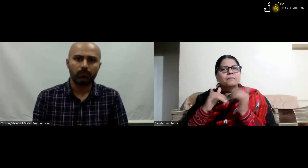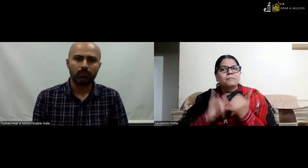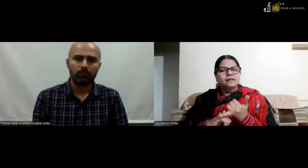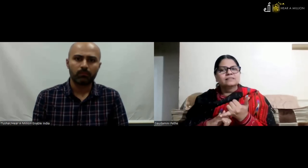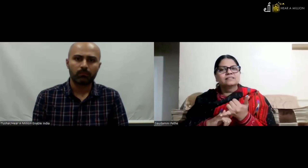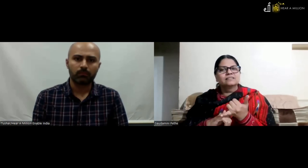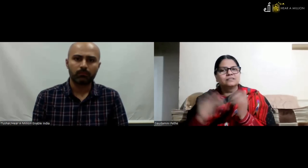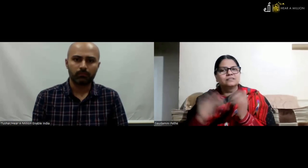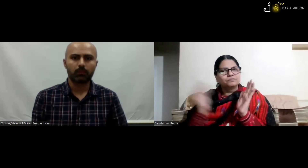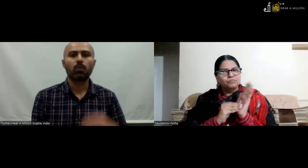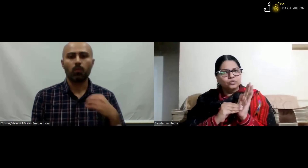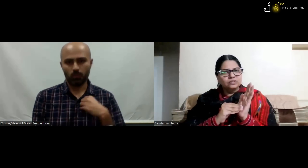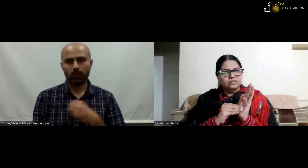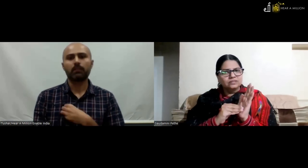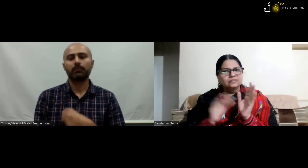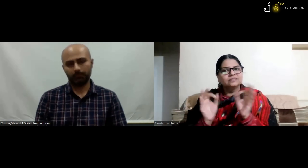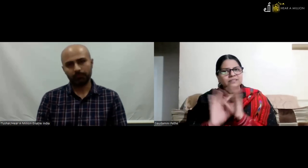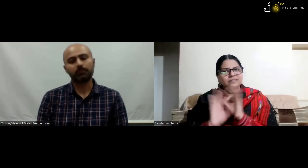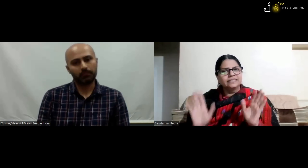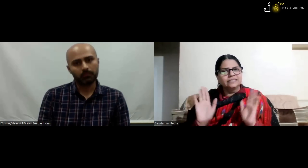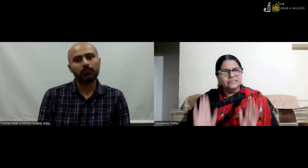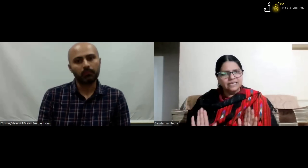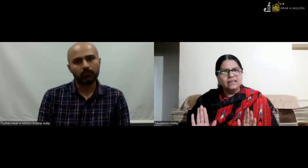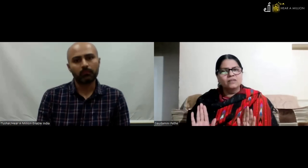read 2016